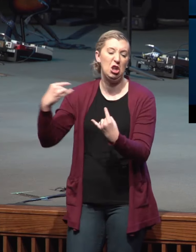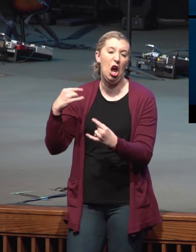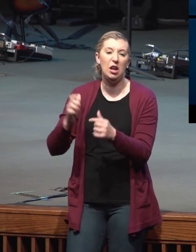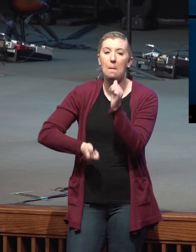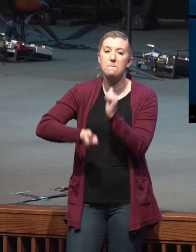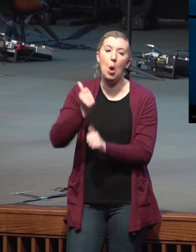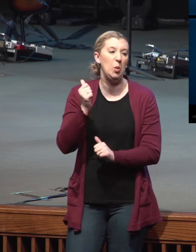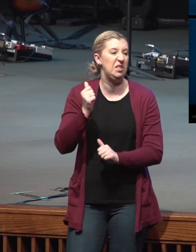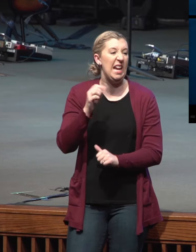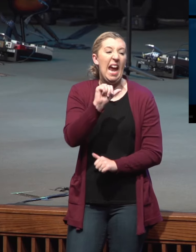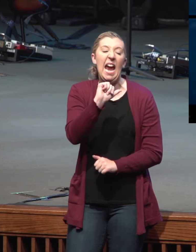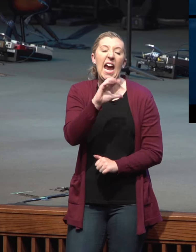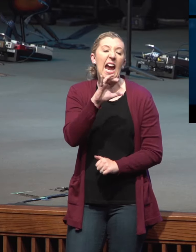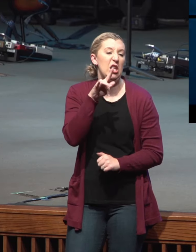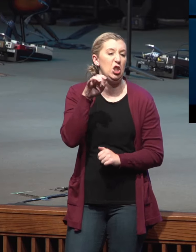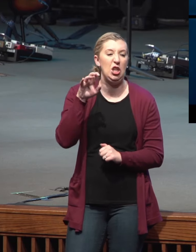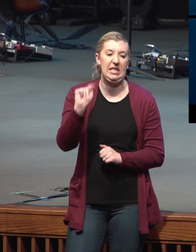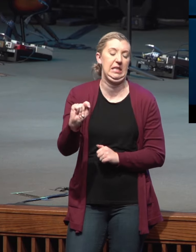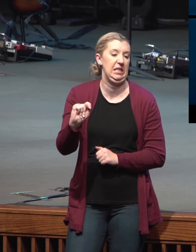ancient.